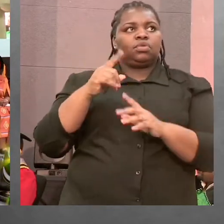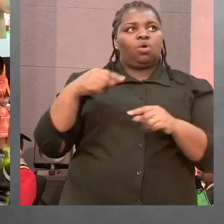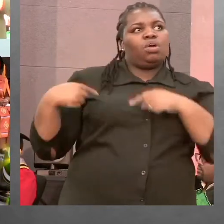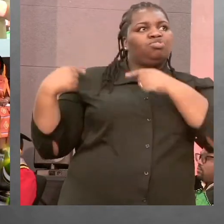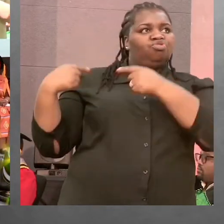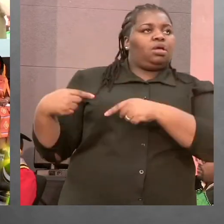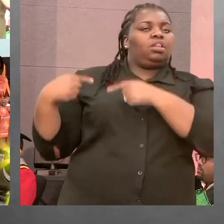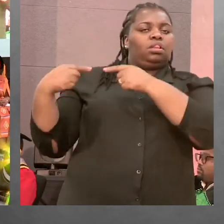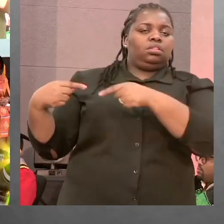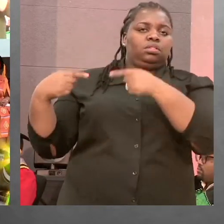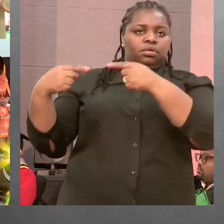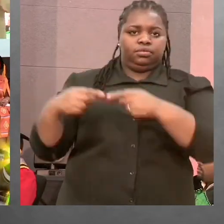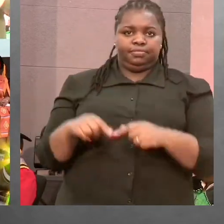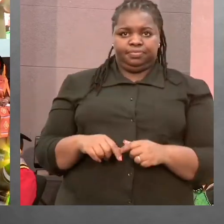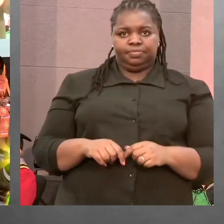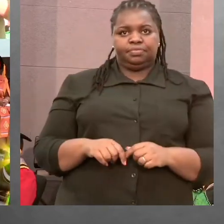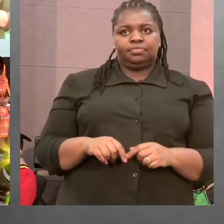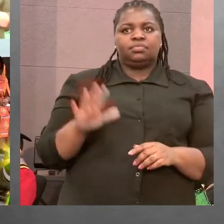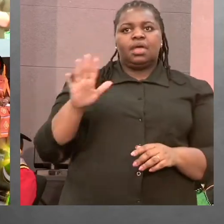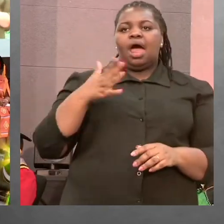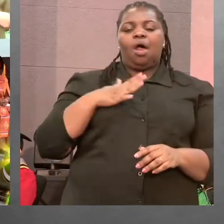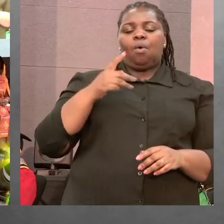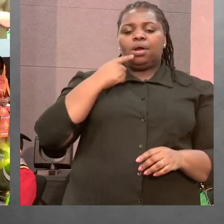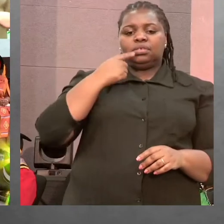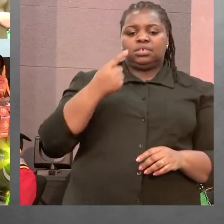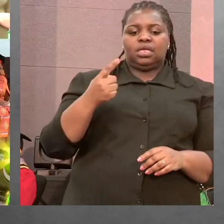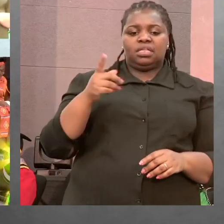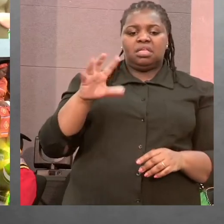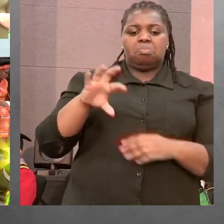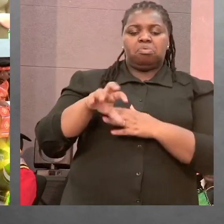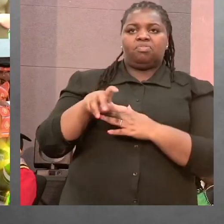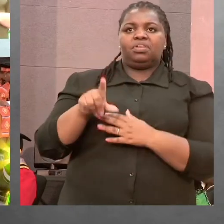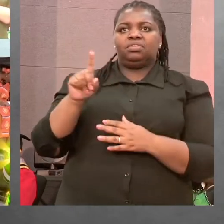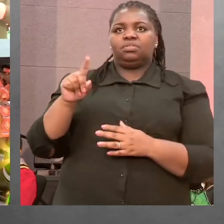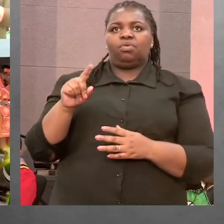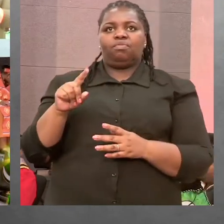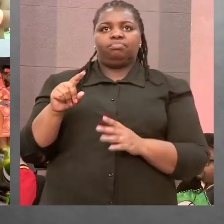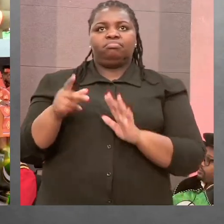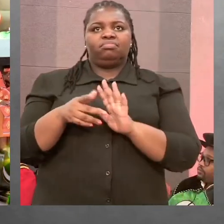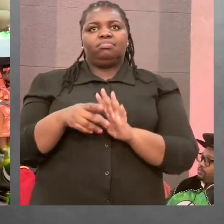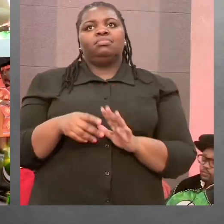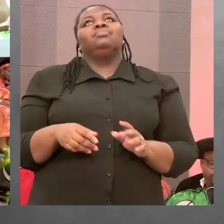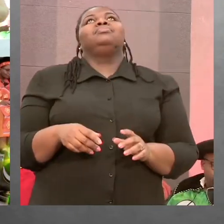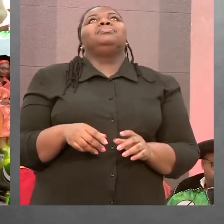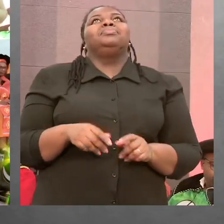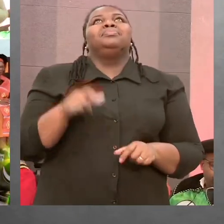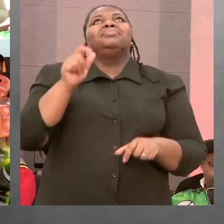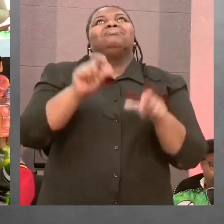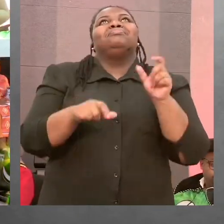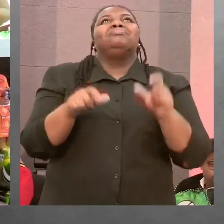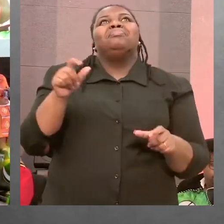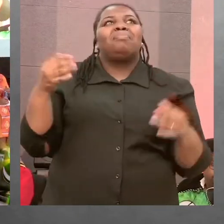struggles. I don't want to say it's a province of rebels.